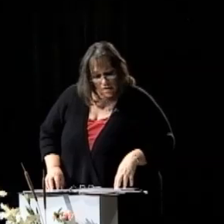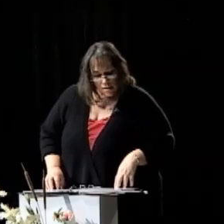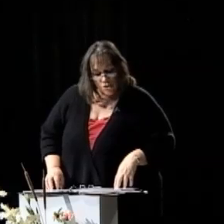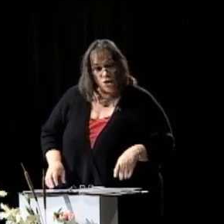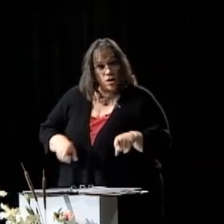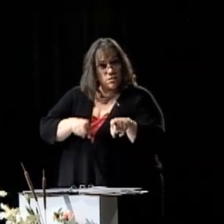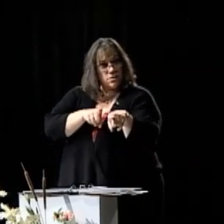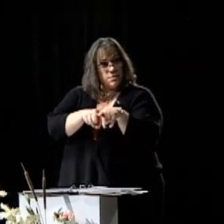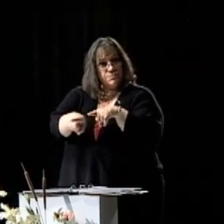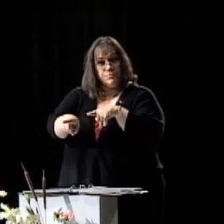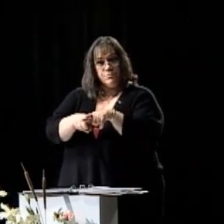Socks.